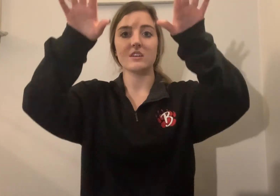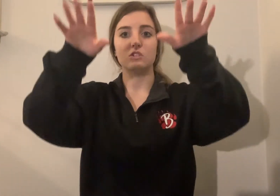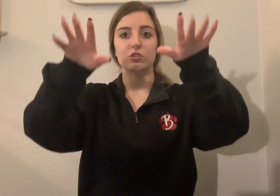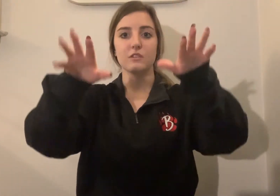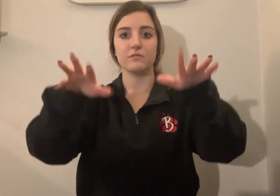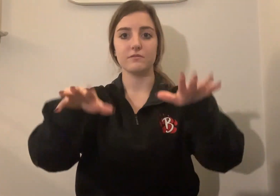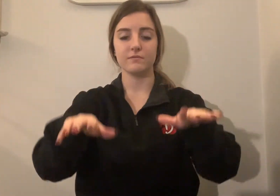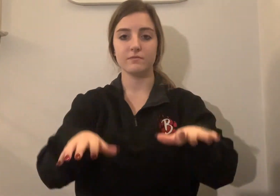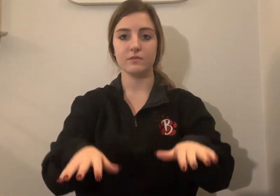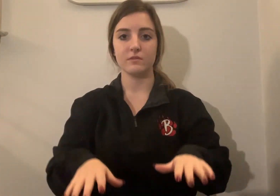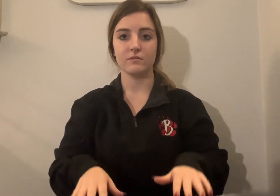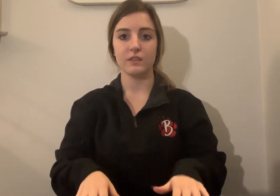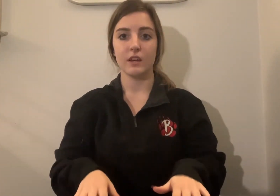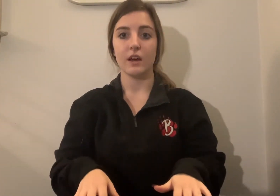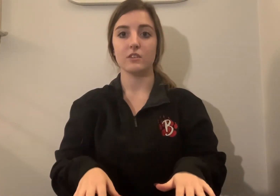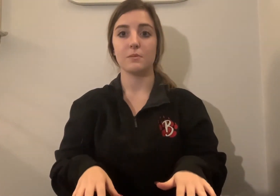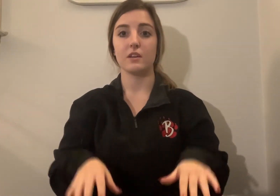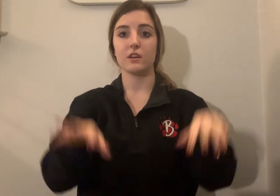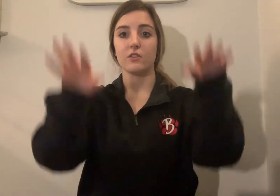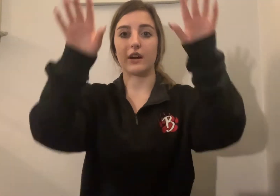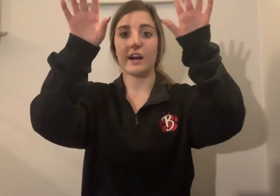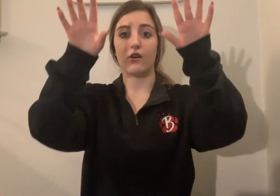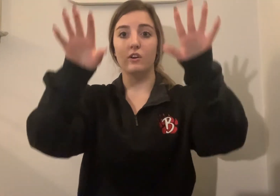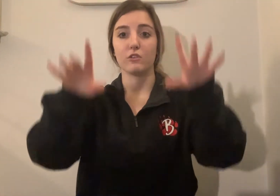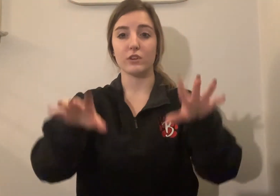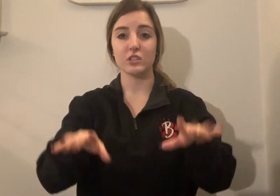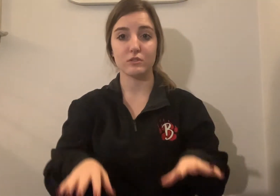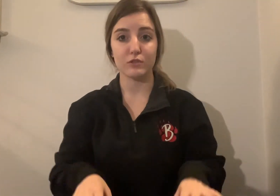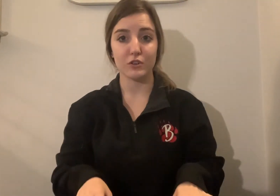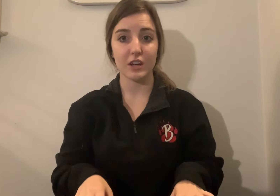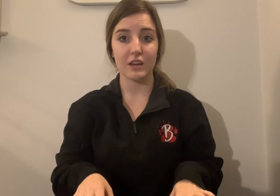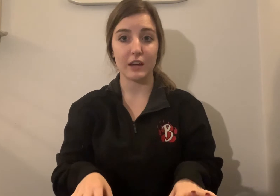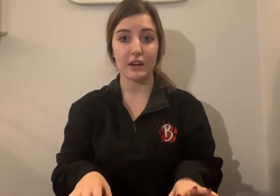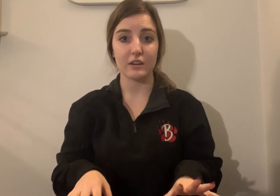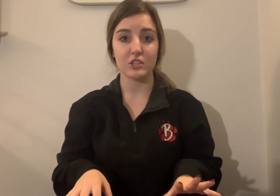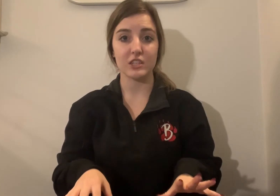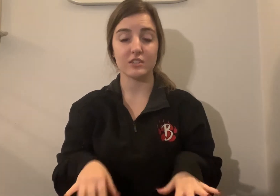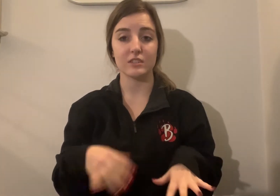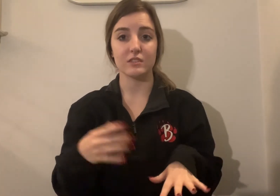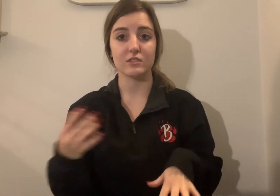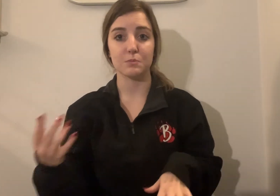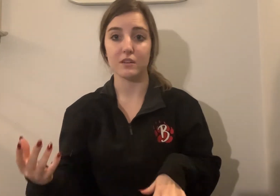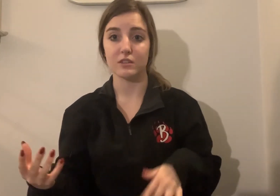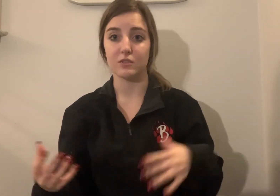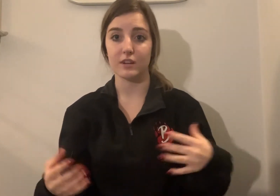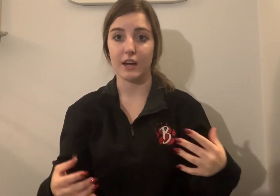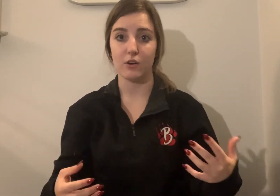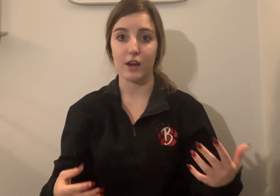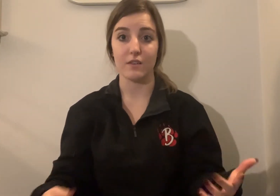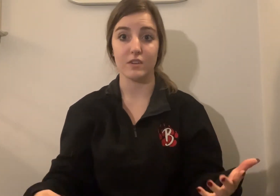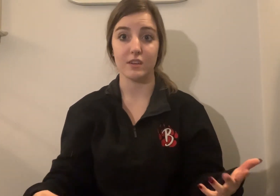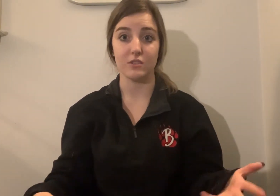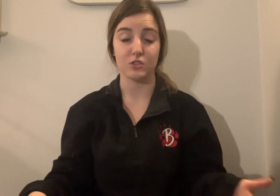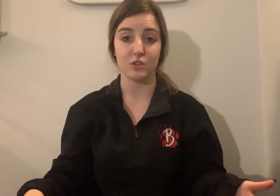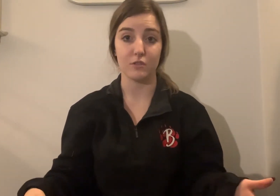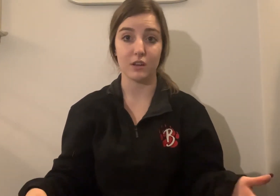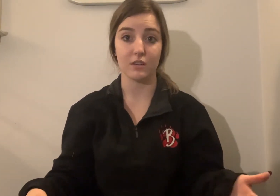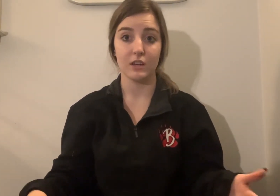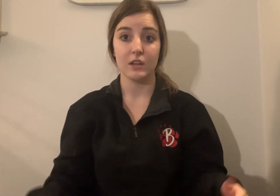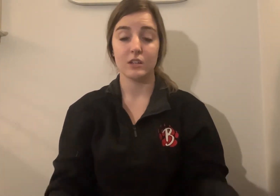Snow. And depending on how aggressive your hand action is dependent on how heavy it is snowing. So if